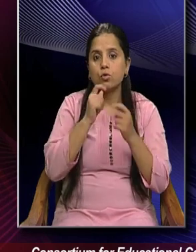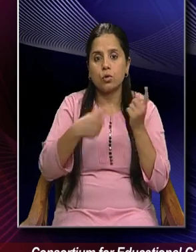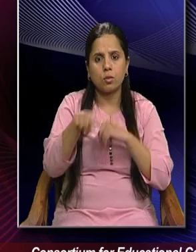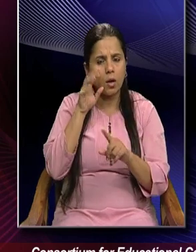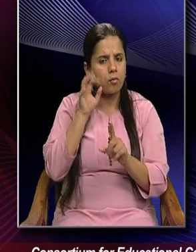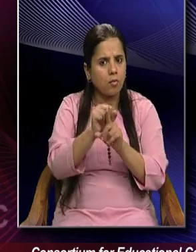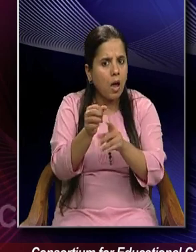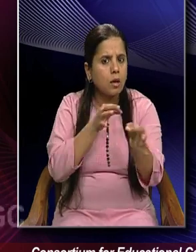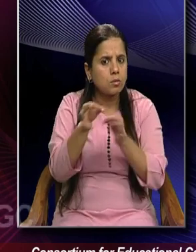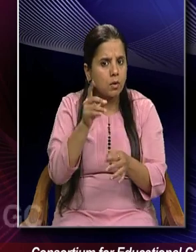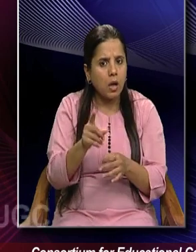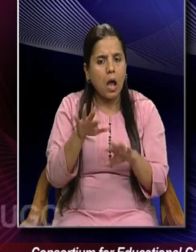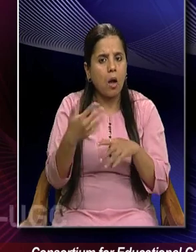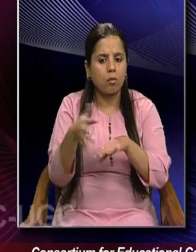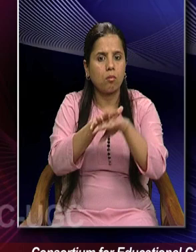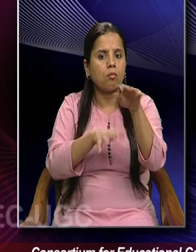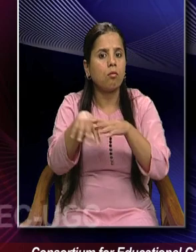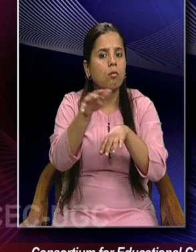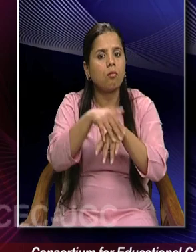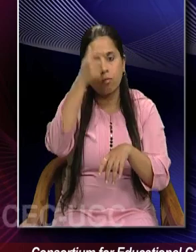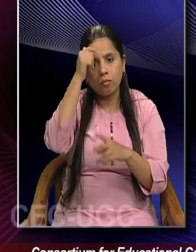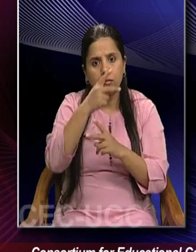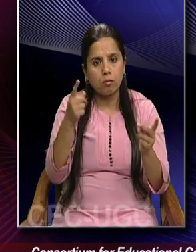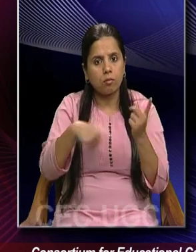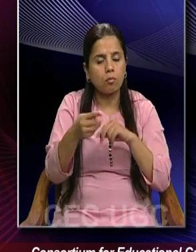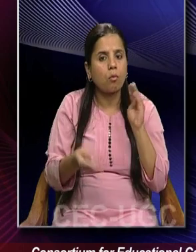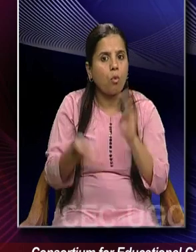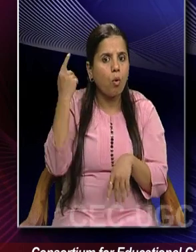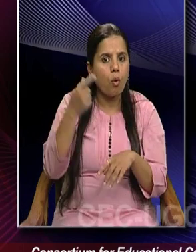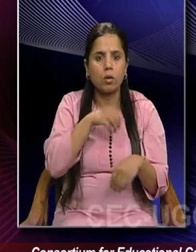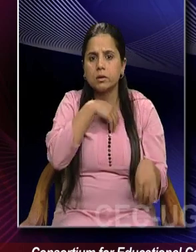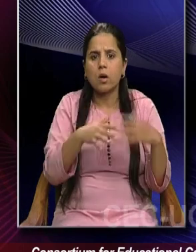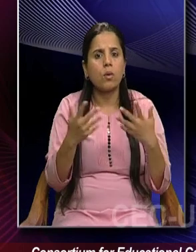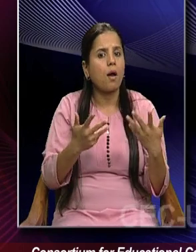and explain how overlapping issues intensify suffering.